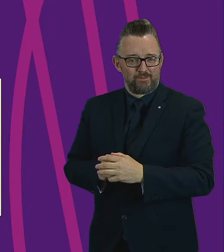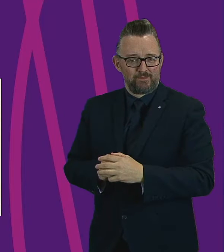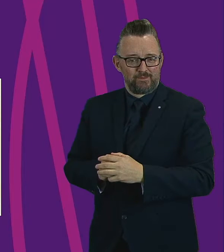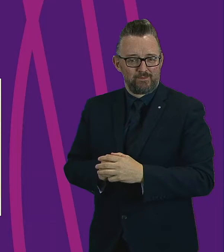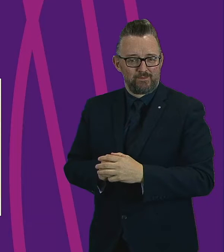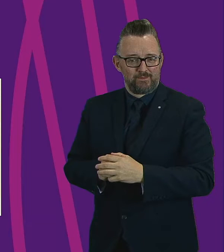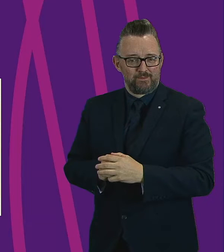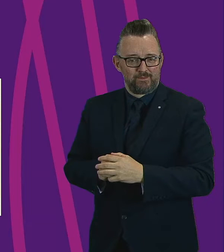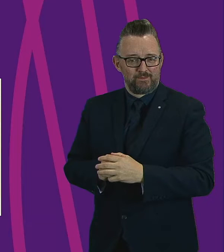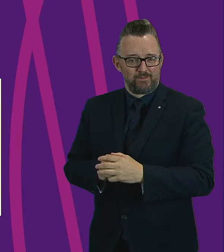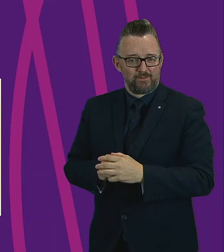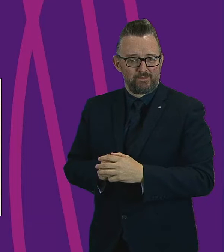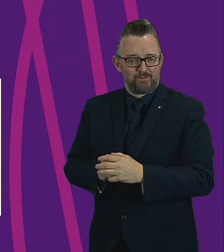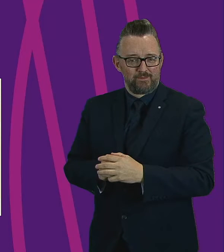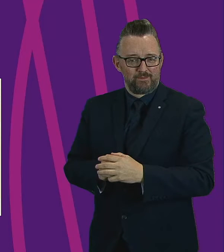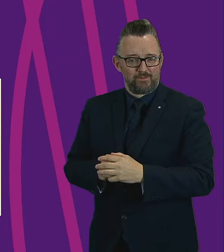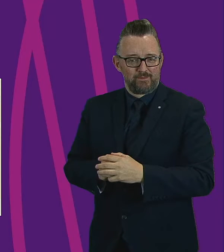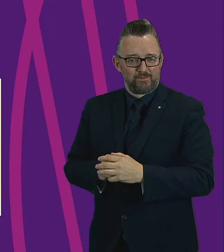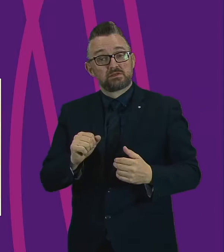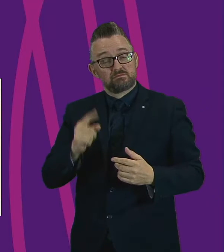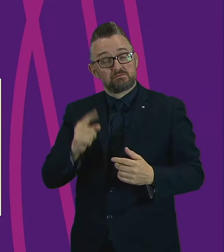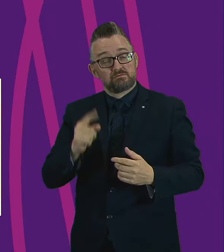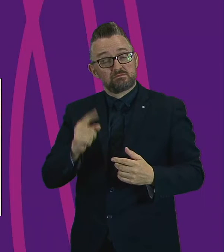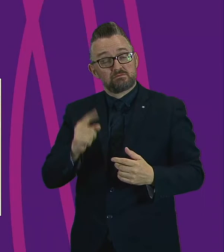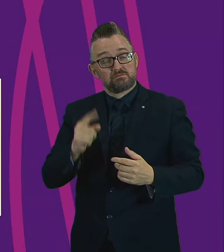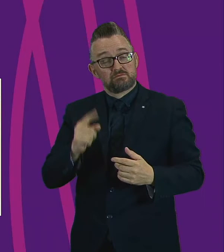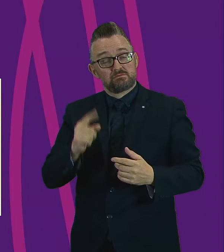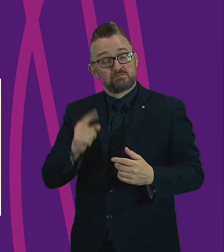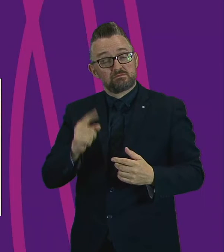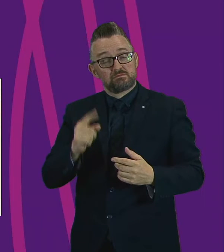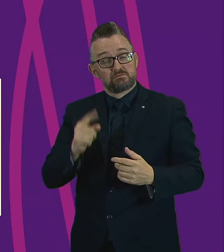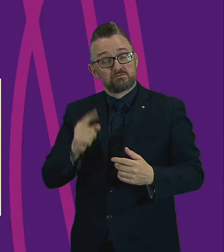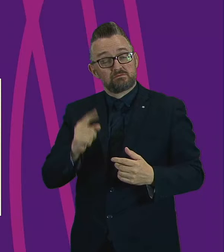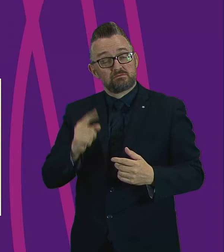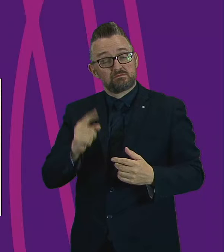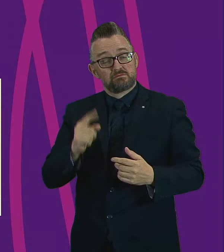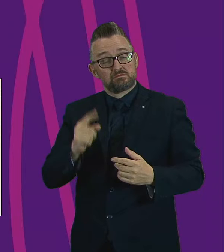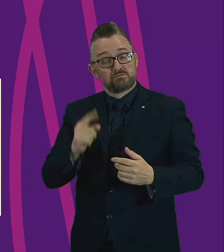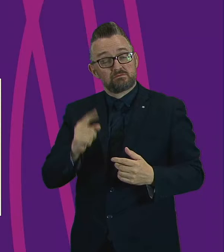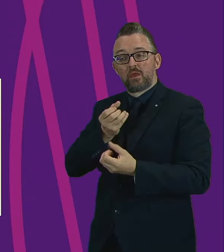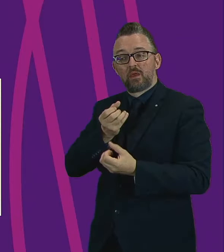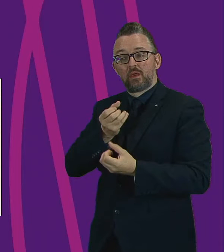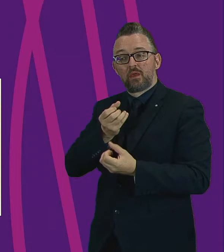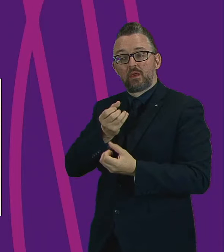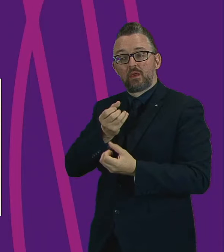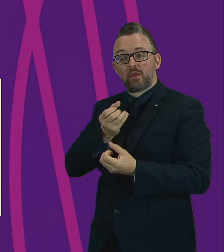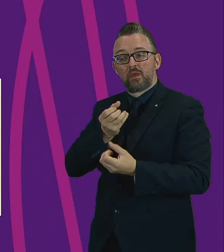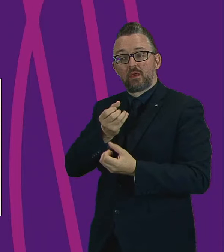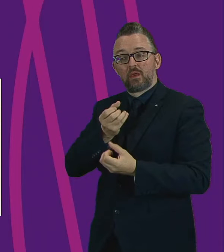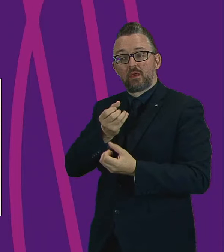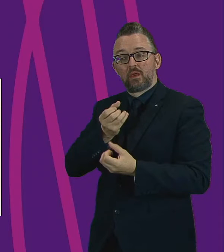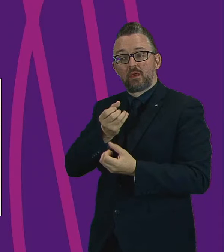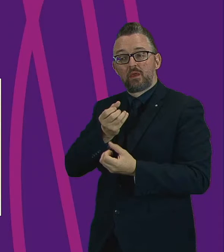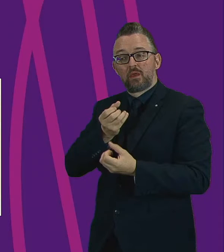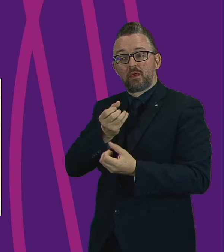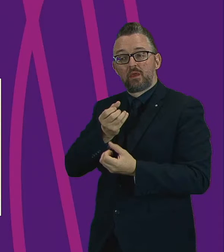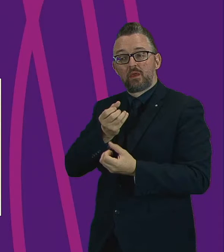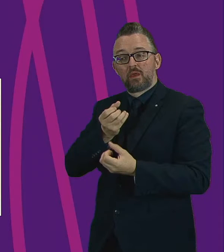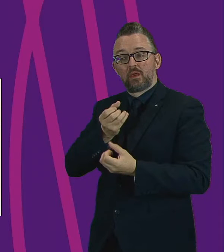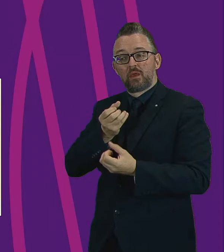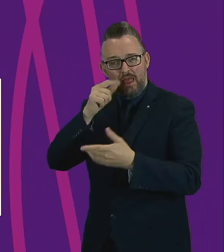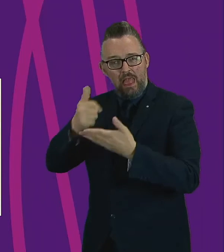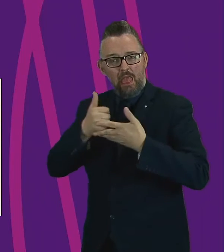the constructive approach to suggesting projects, and I'll be certainly mentioning some of the areas where I think which will help in the future.